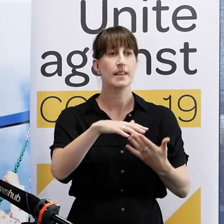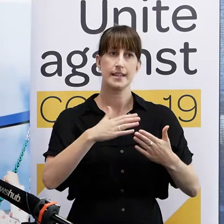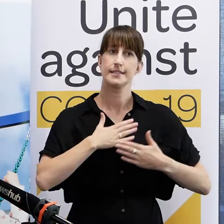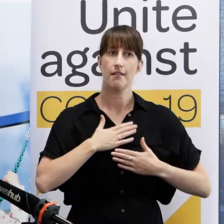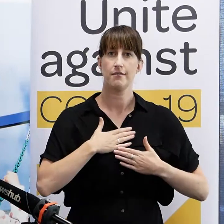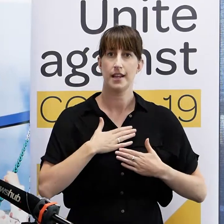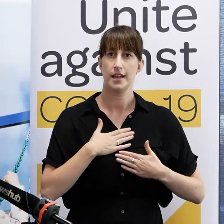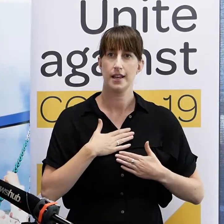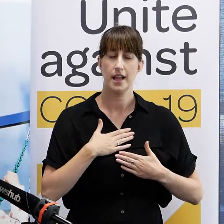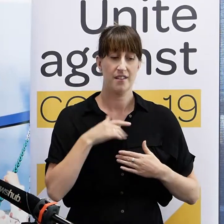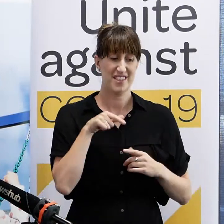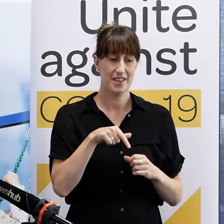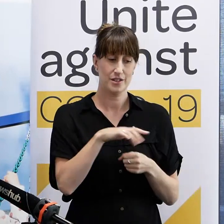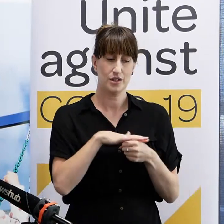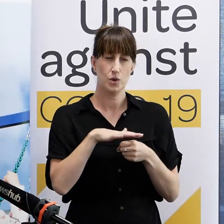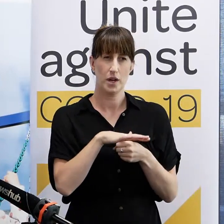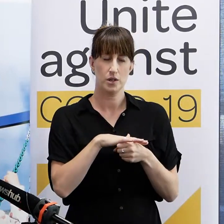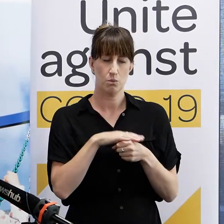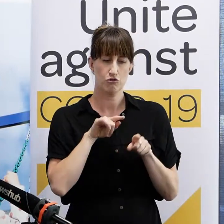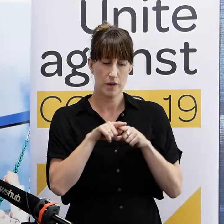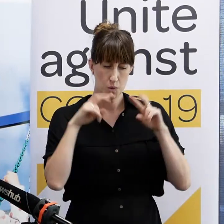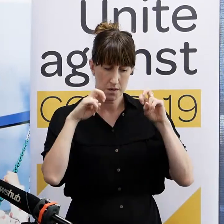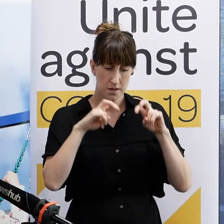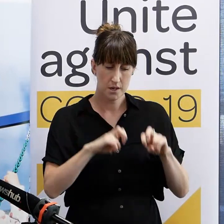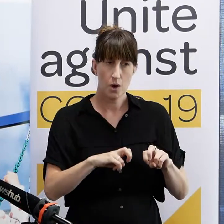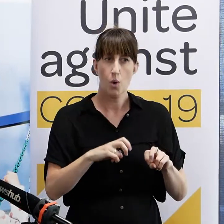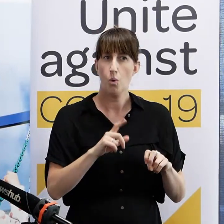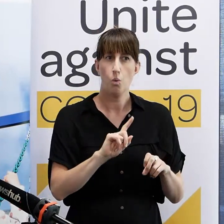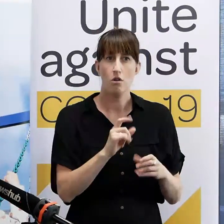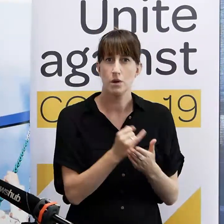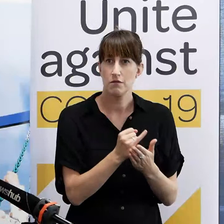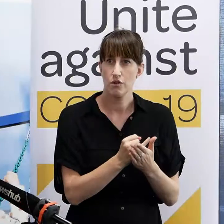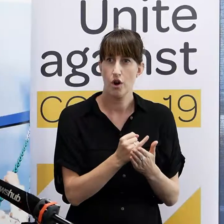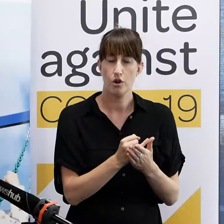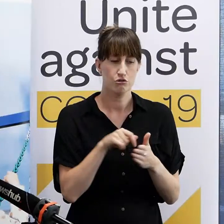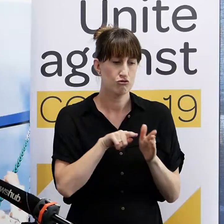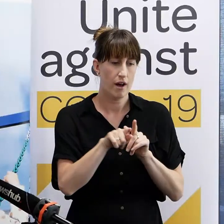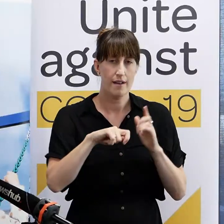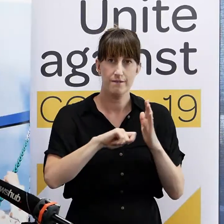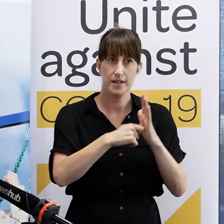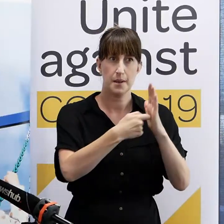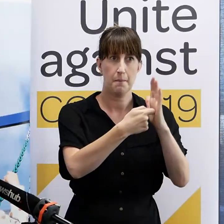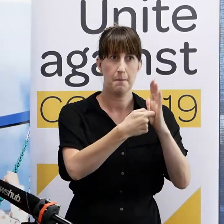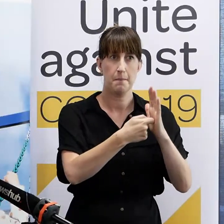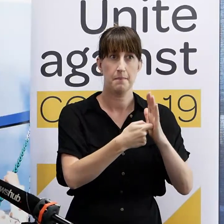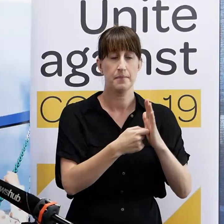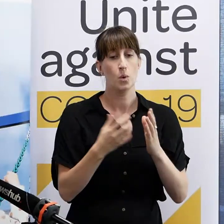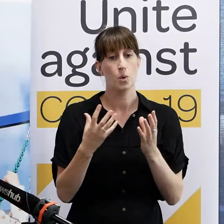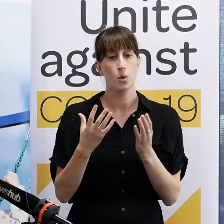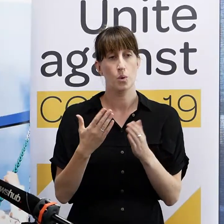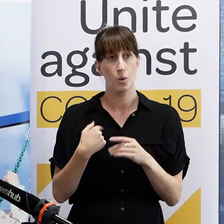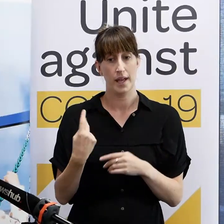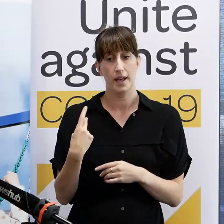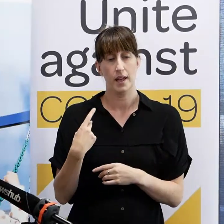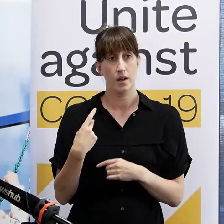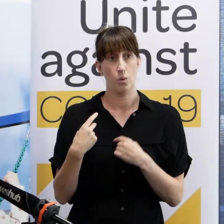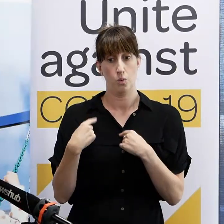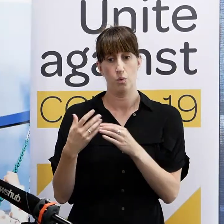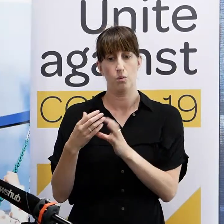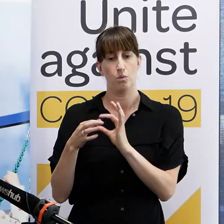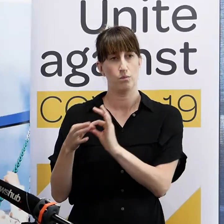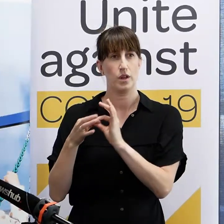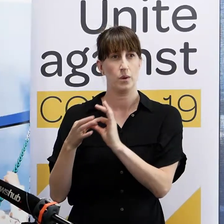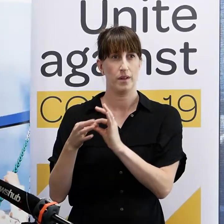what occurred in this instance and fixing it. We are working with the Ministry of Health and other agencies involved to